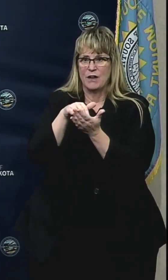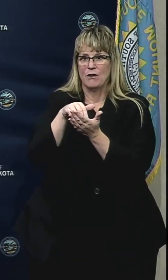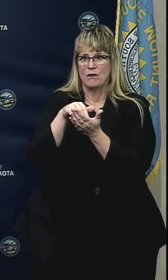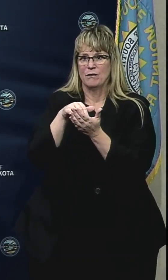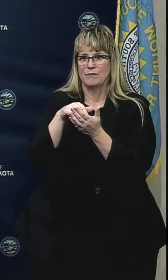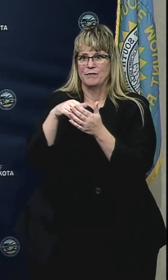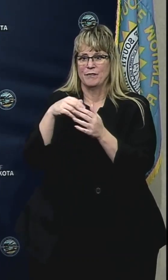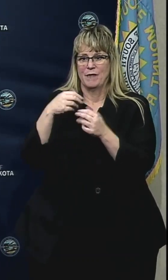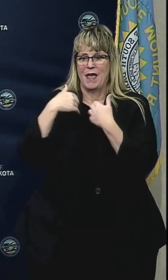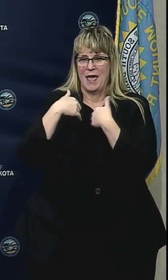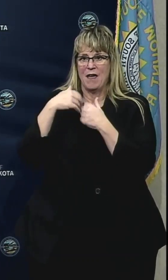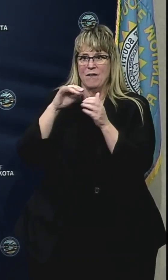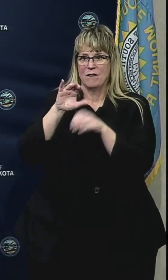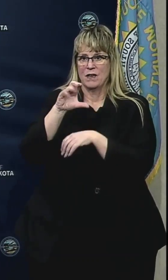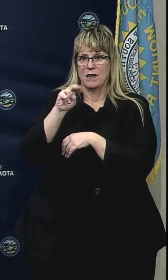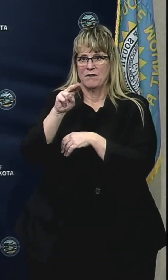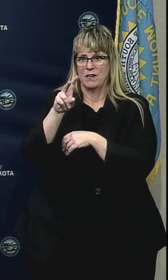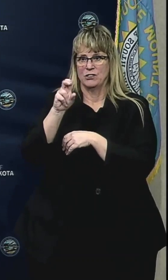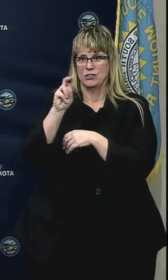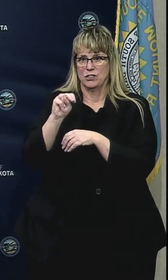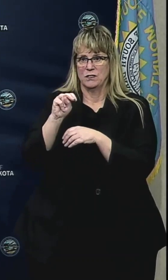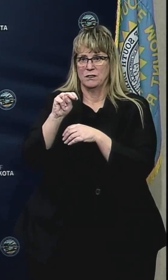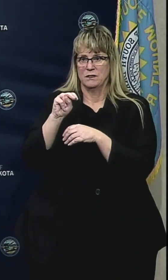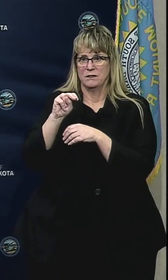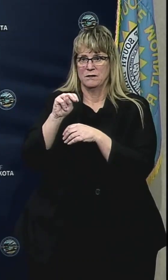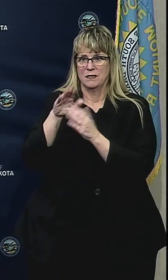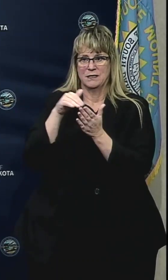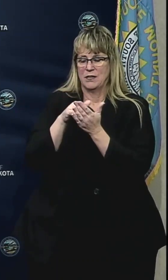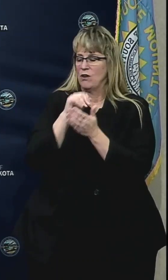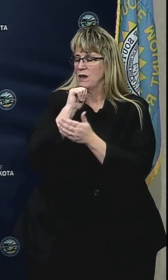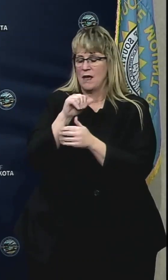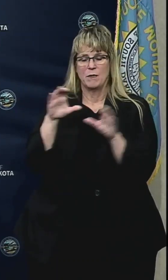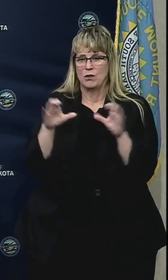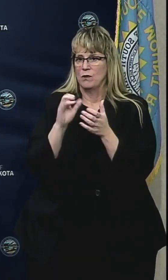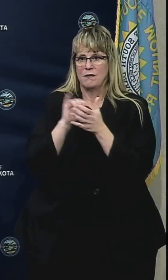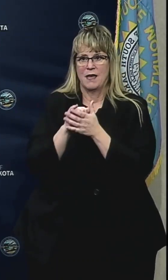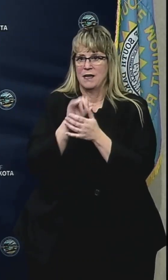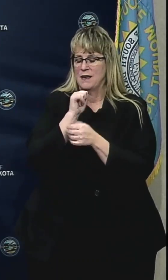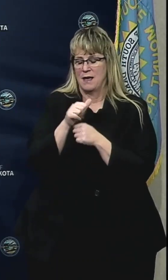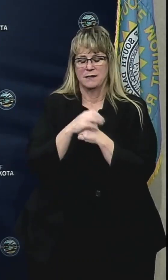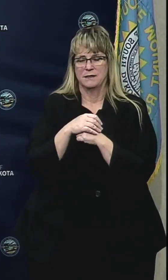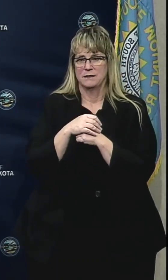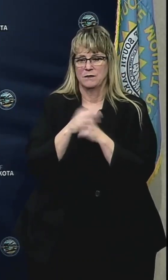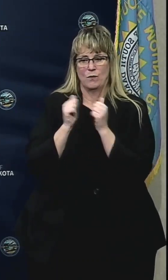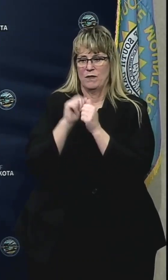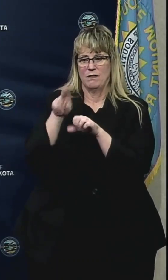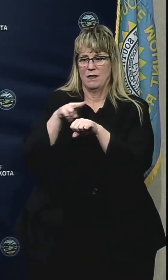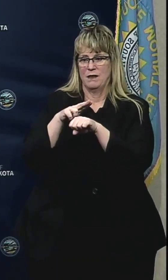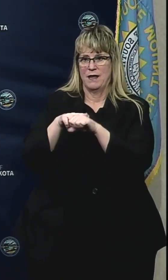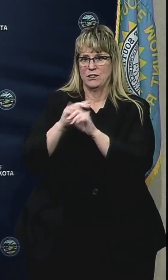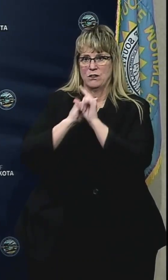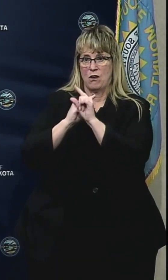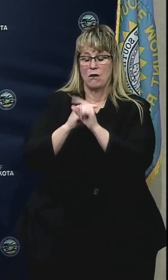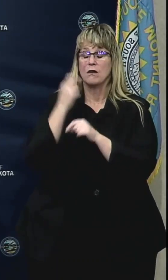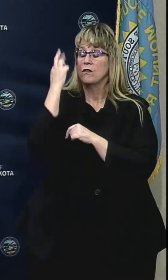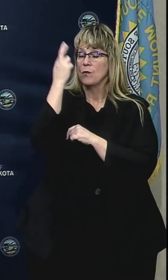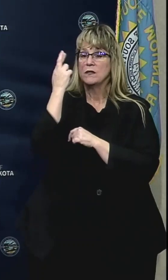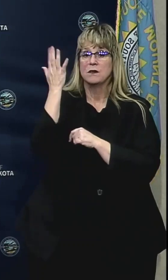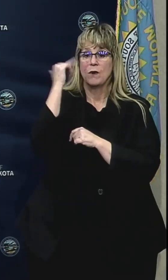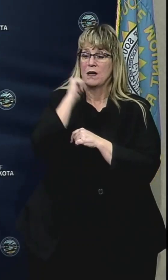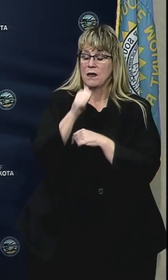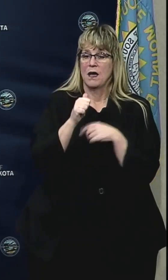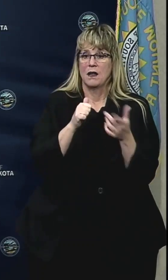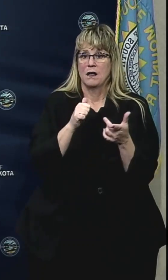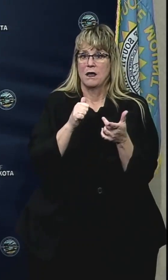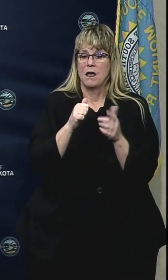would have the presence of my National Guard there. I will not be doing that either. The reason for that is because